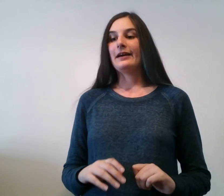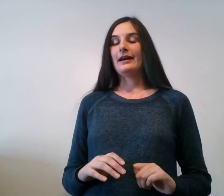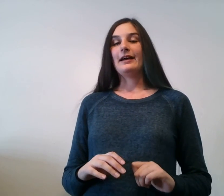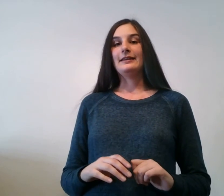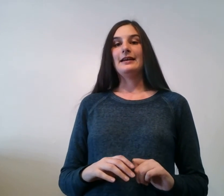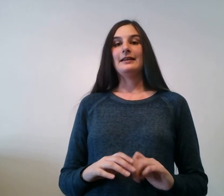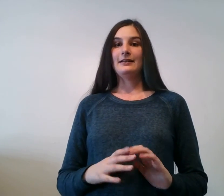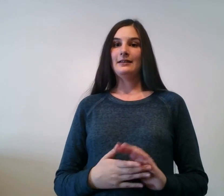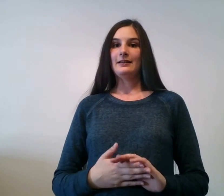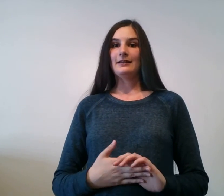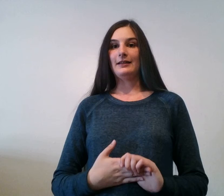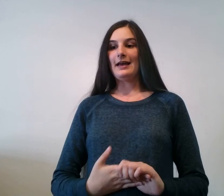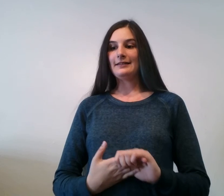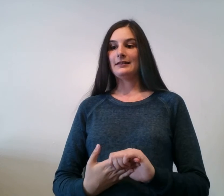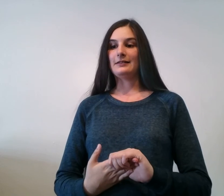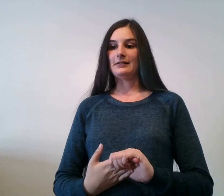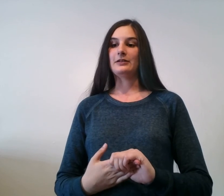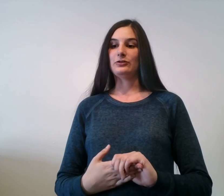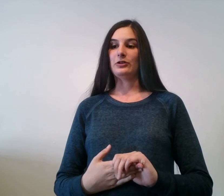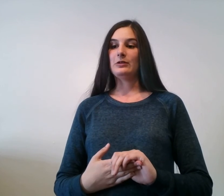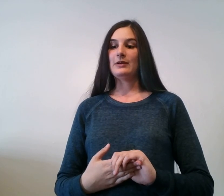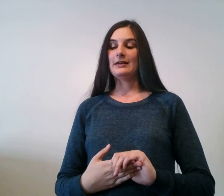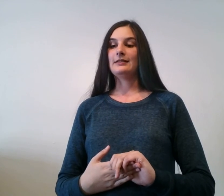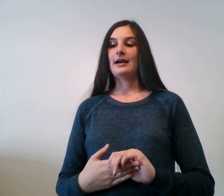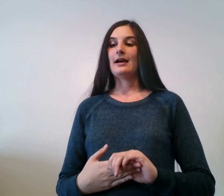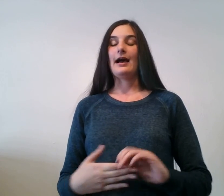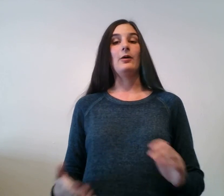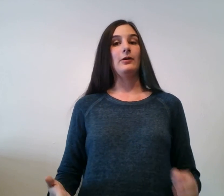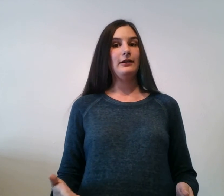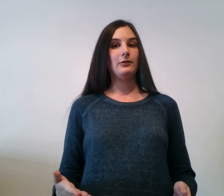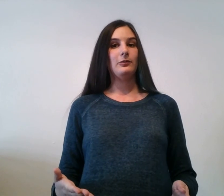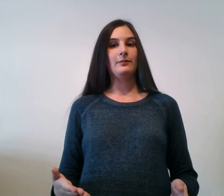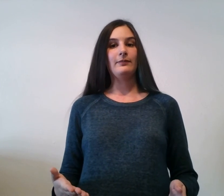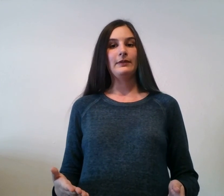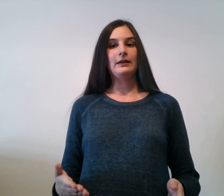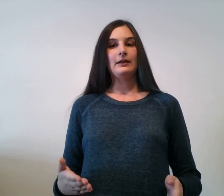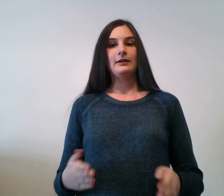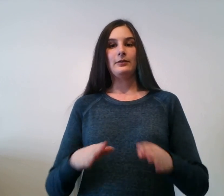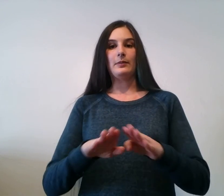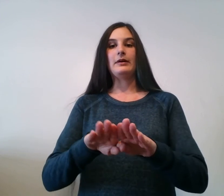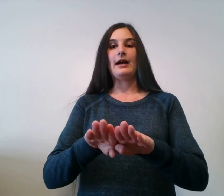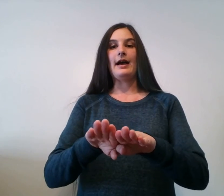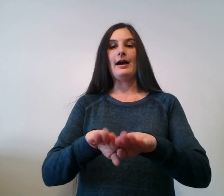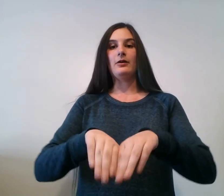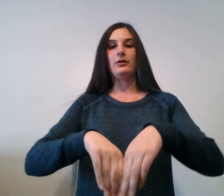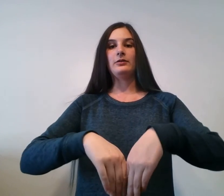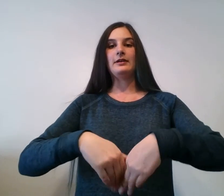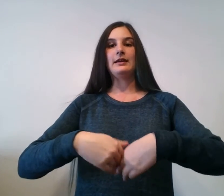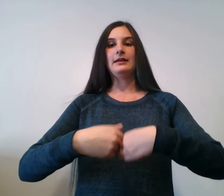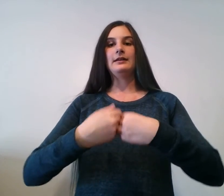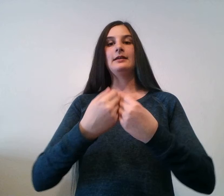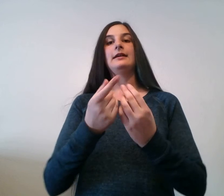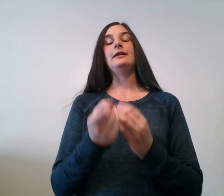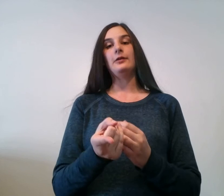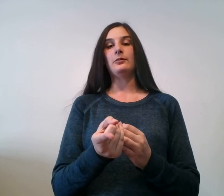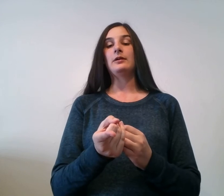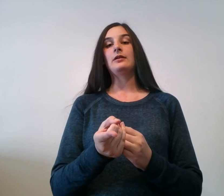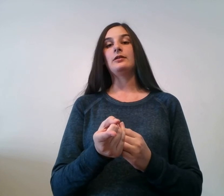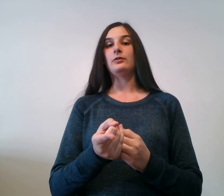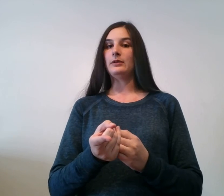And then the last sentence I'm going to show you is how are you? So remember, how goes in you. Since we don't